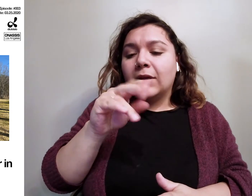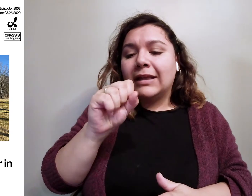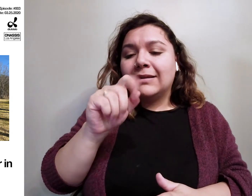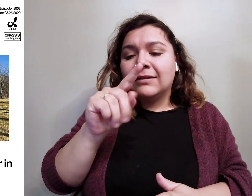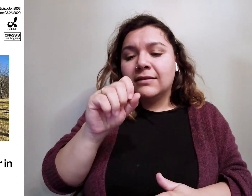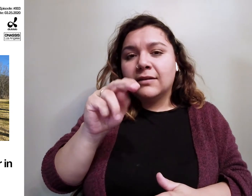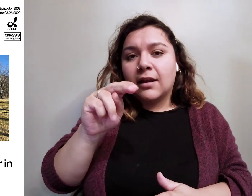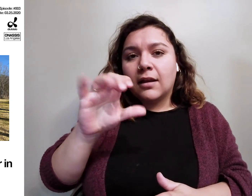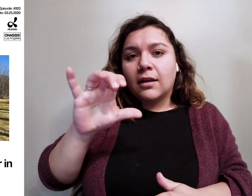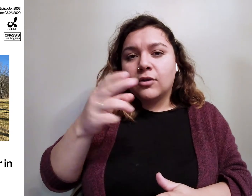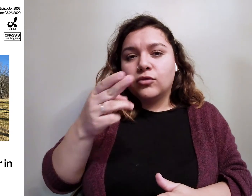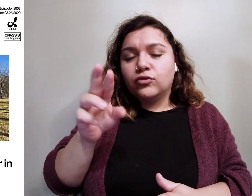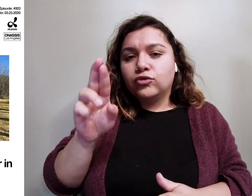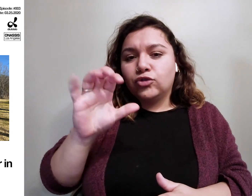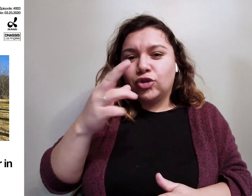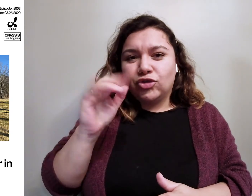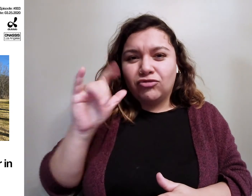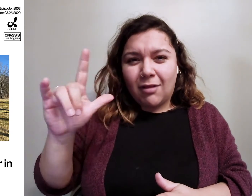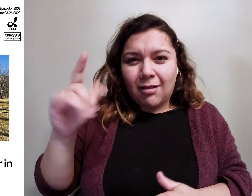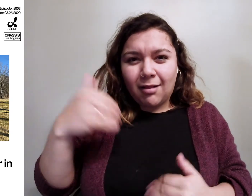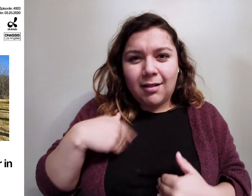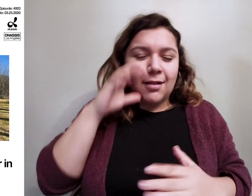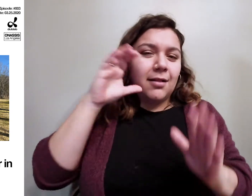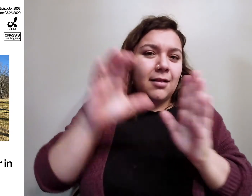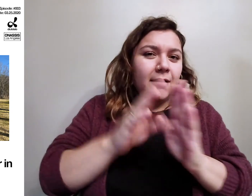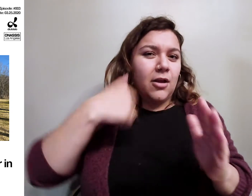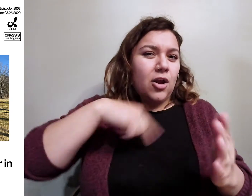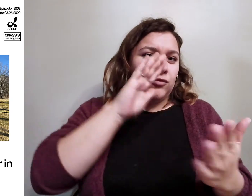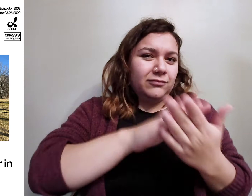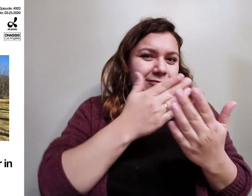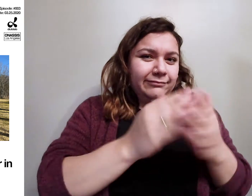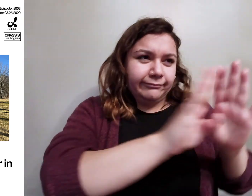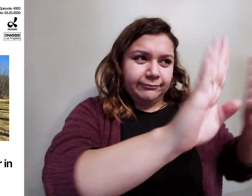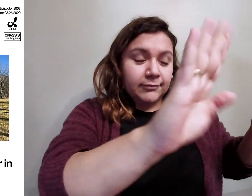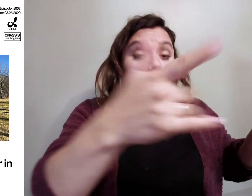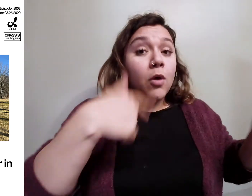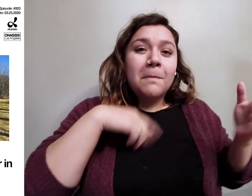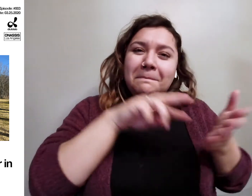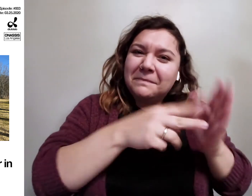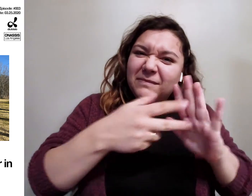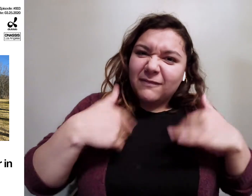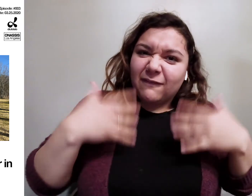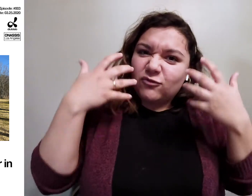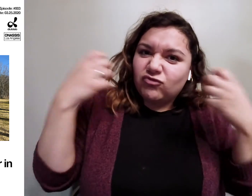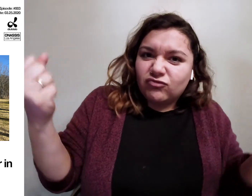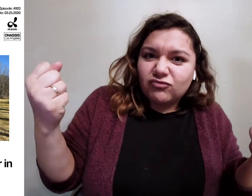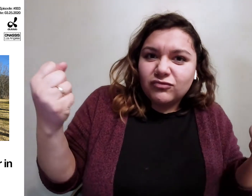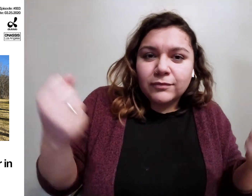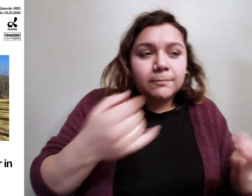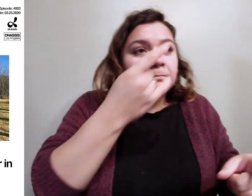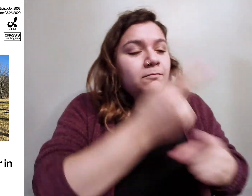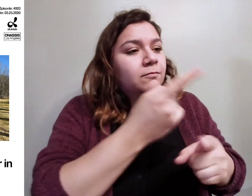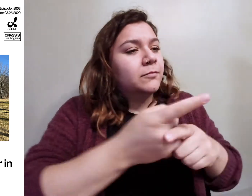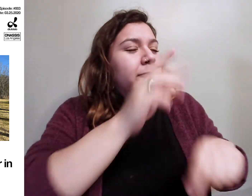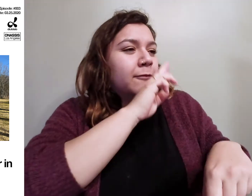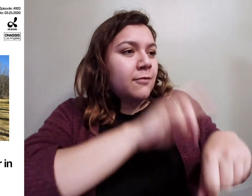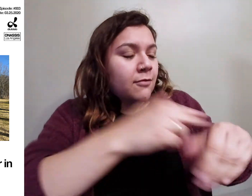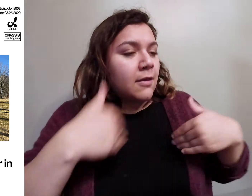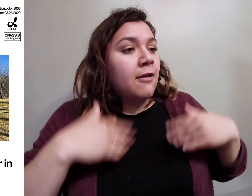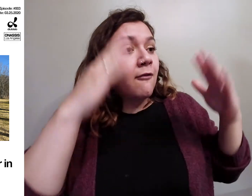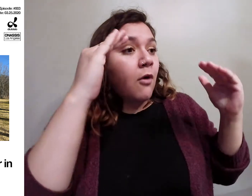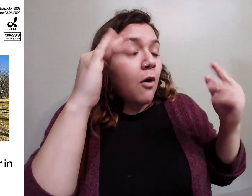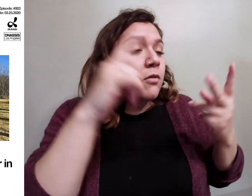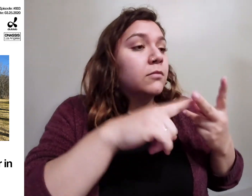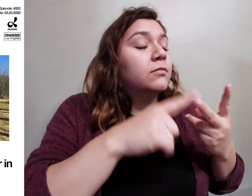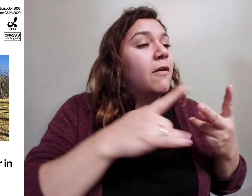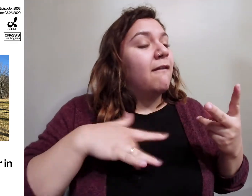on the kitchen wall. We put it up now just to remind us what it means to have courage. Of course we're going to hope, and of